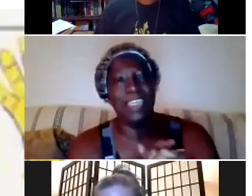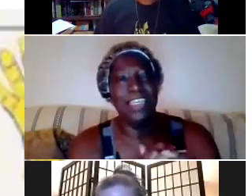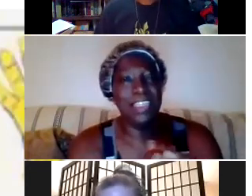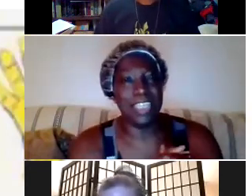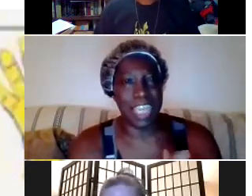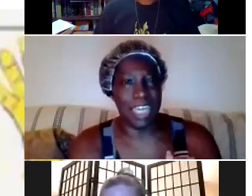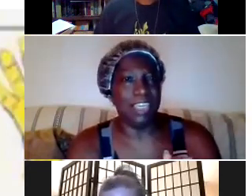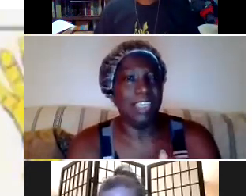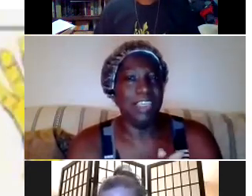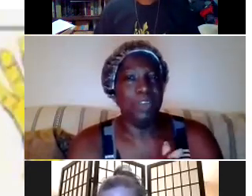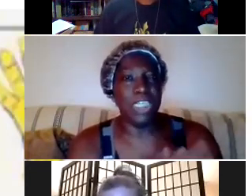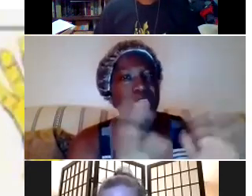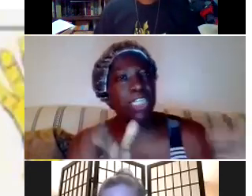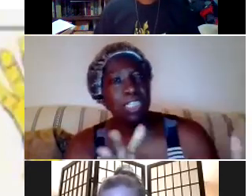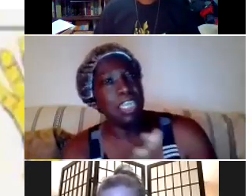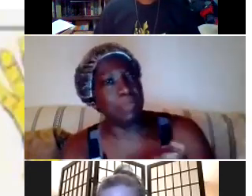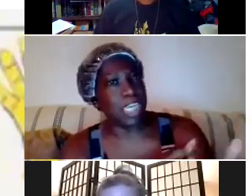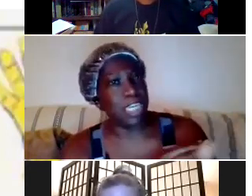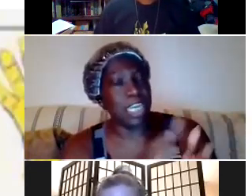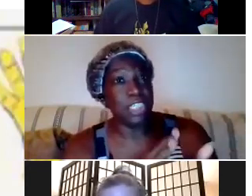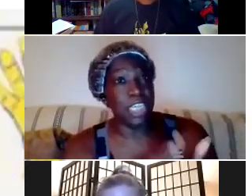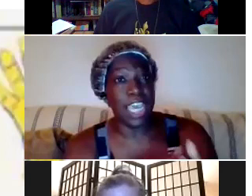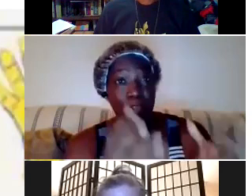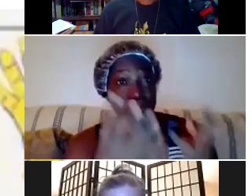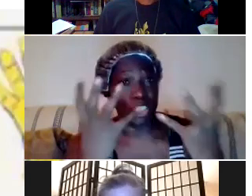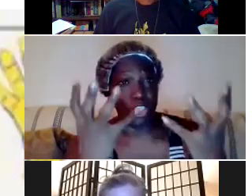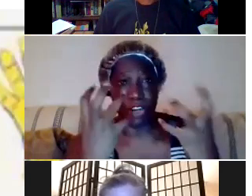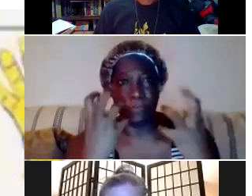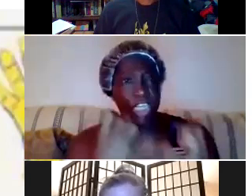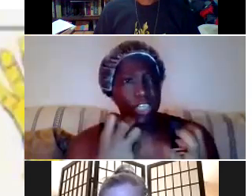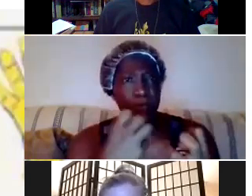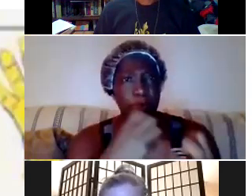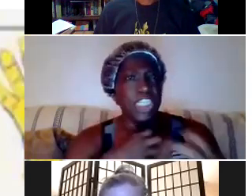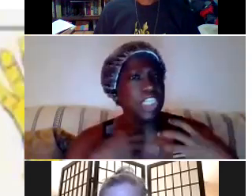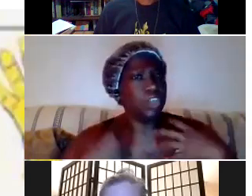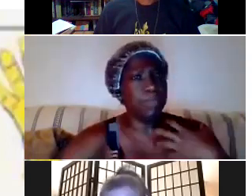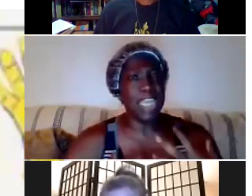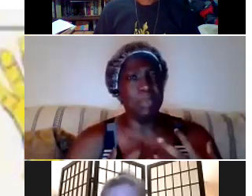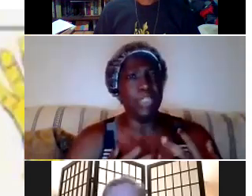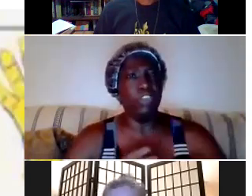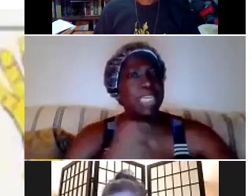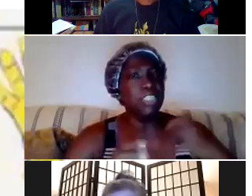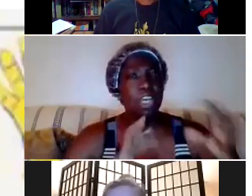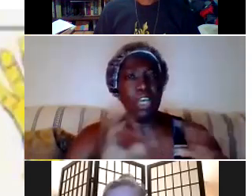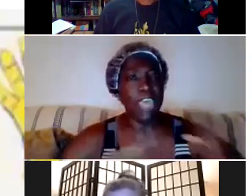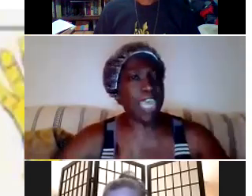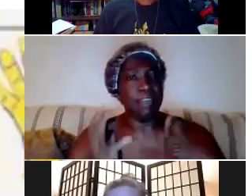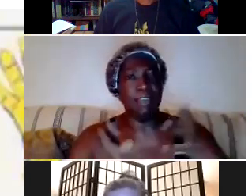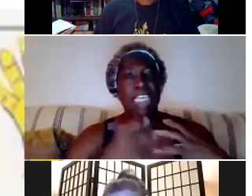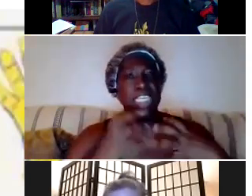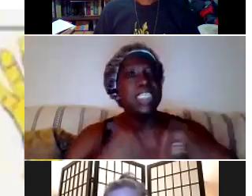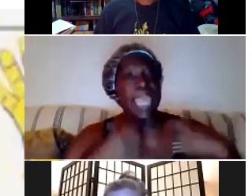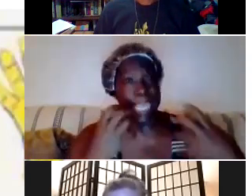with signing, which I didn't say in the beginning, and I should have, but your facial expressions, your body movements, all